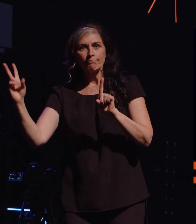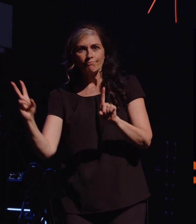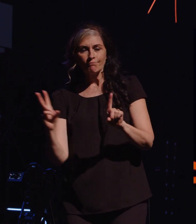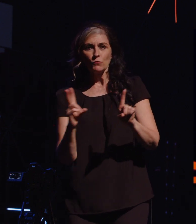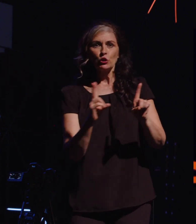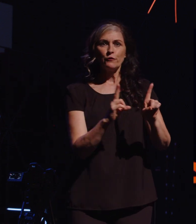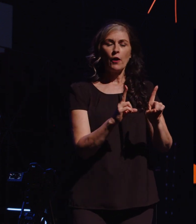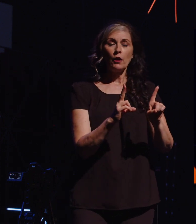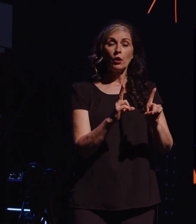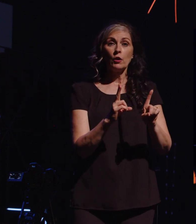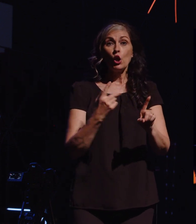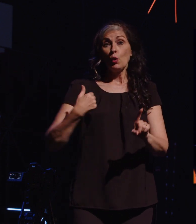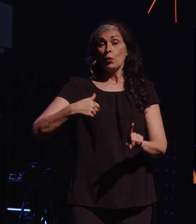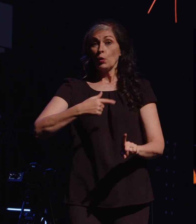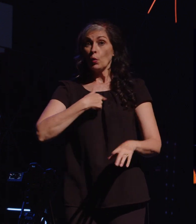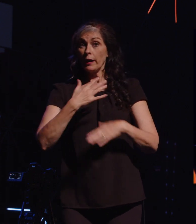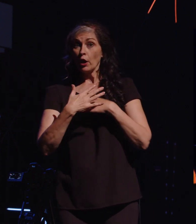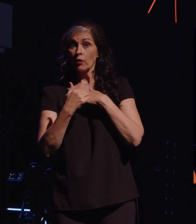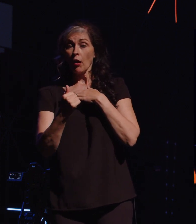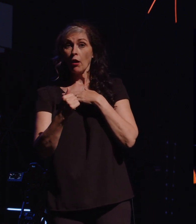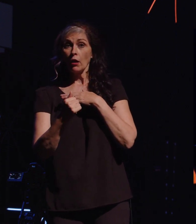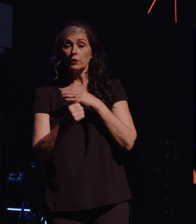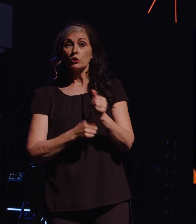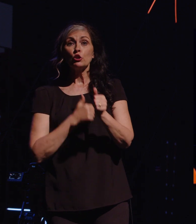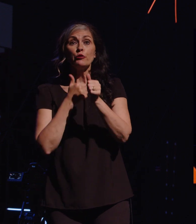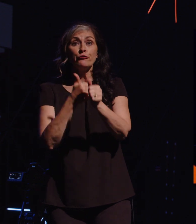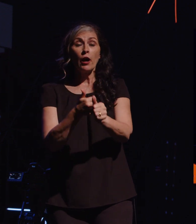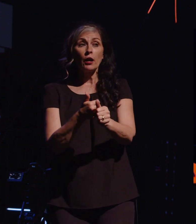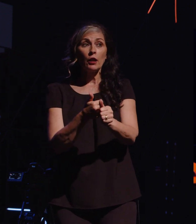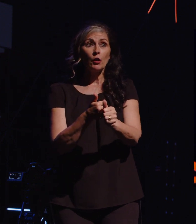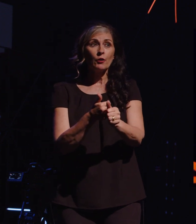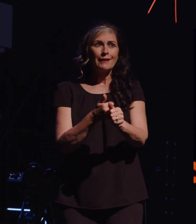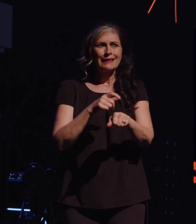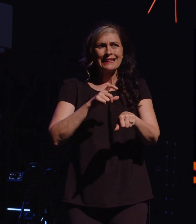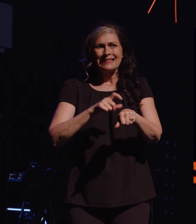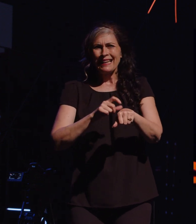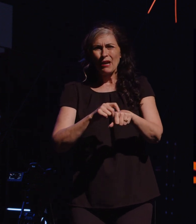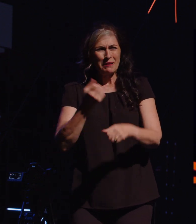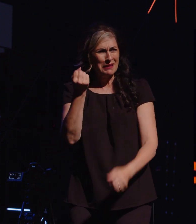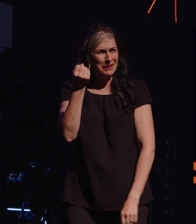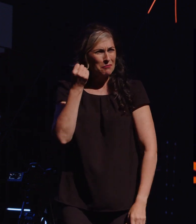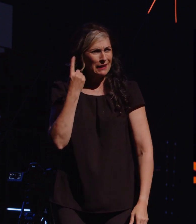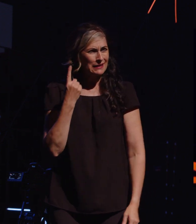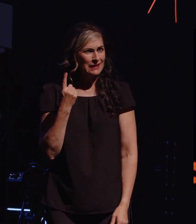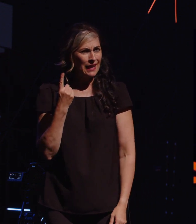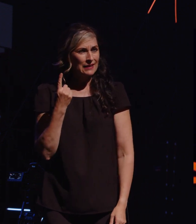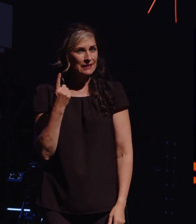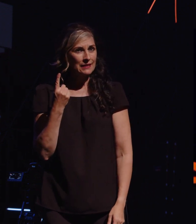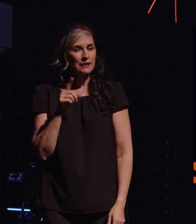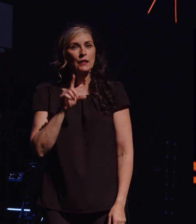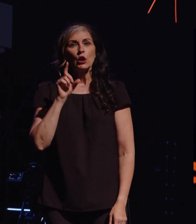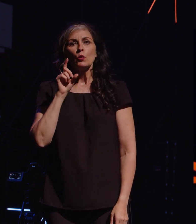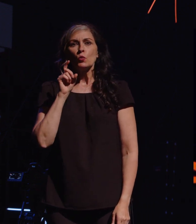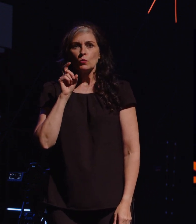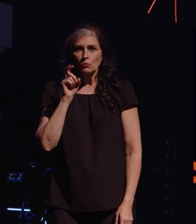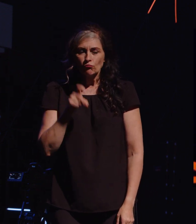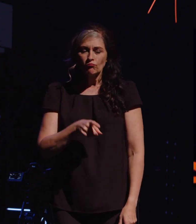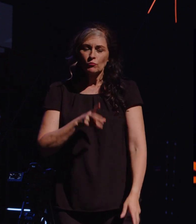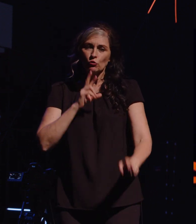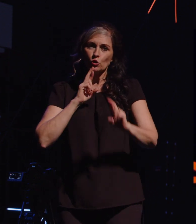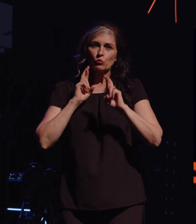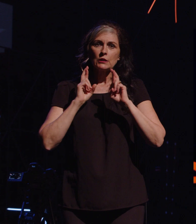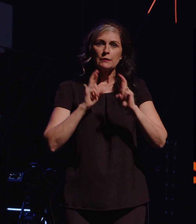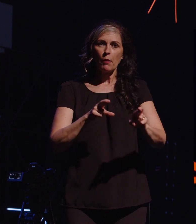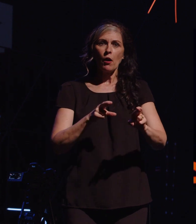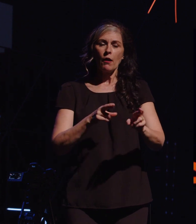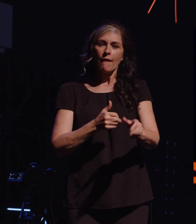God calls us to follow and do something, even at a time where it doesn't make sense, well, we're supposed to respond and to